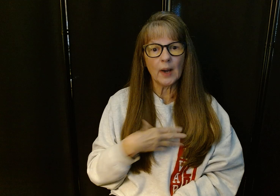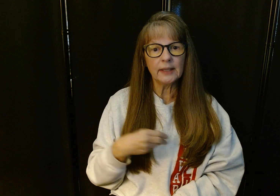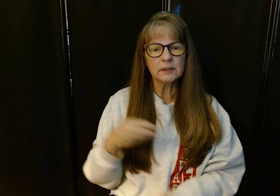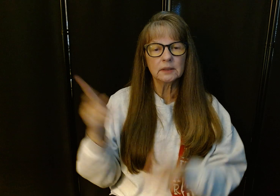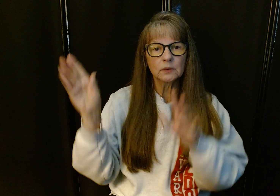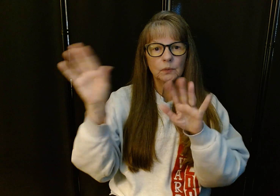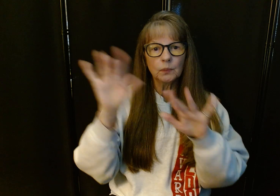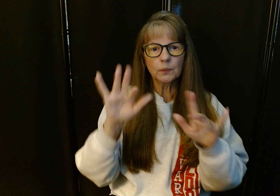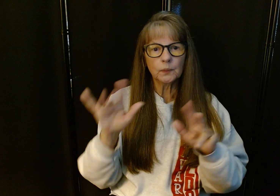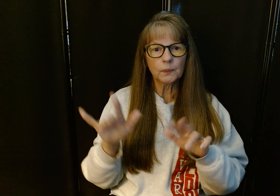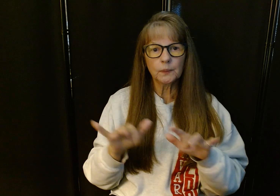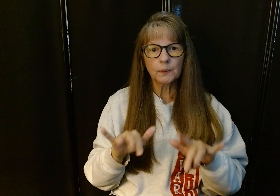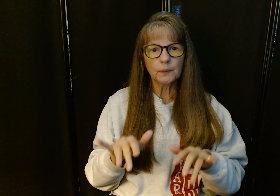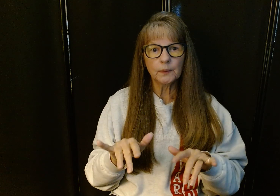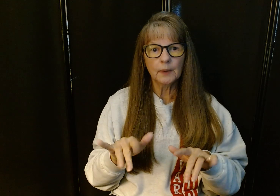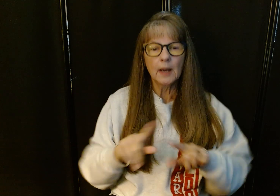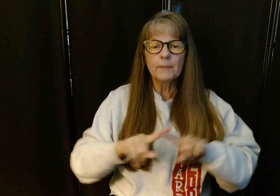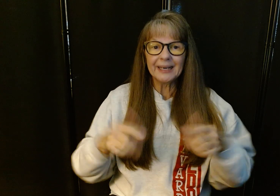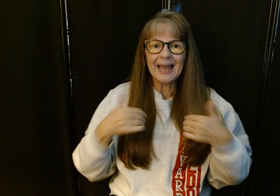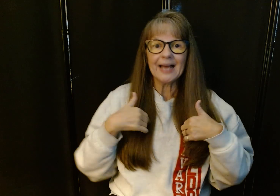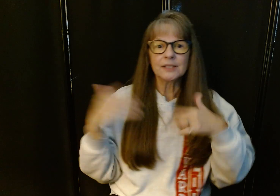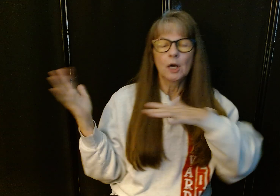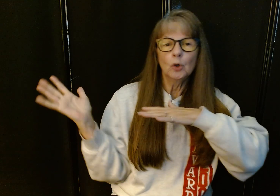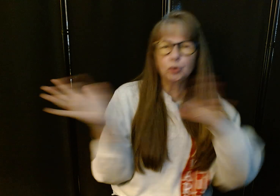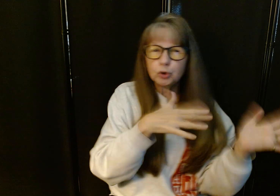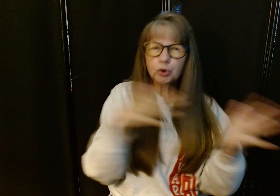white, but it has